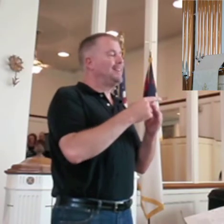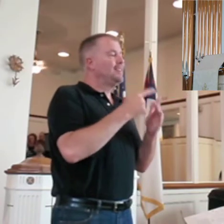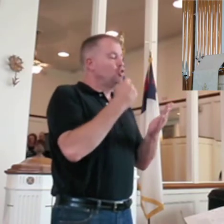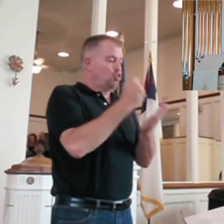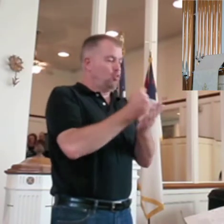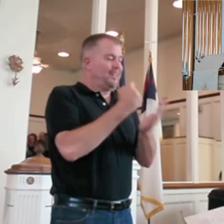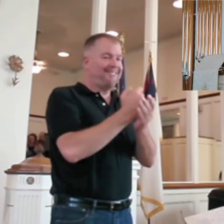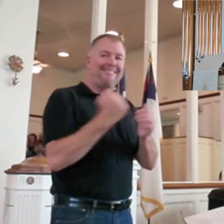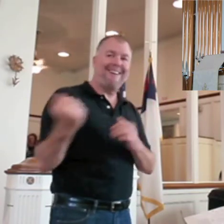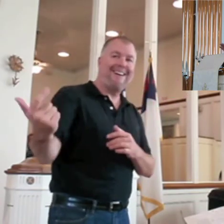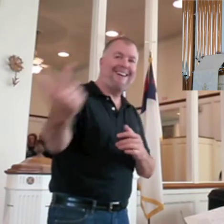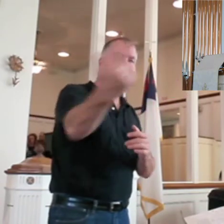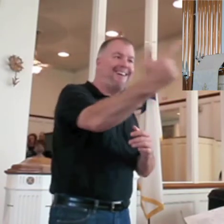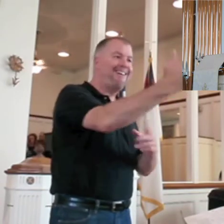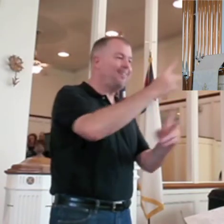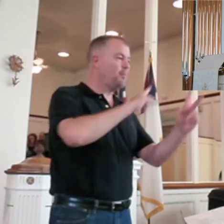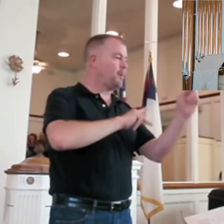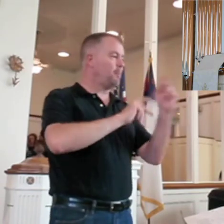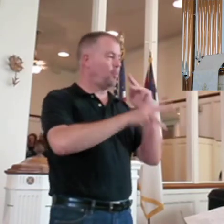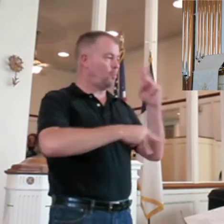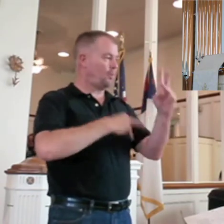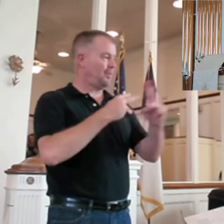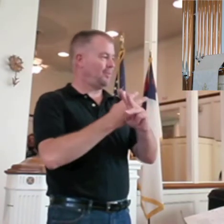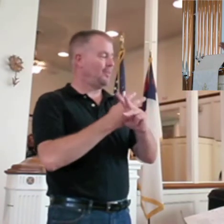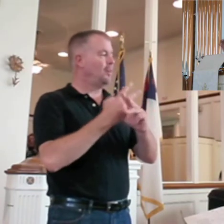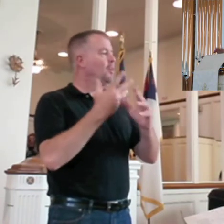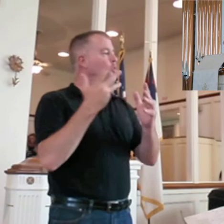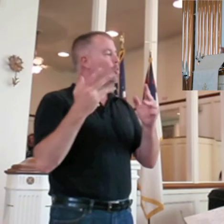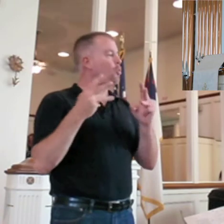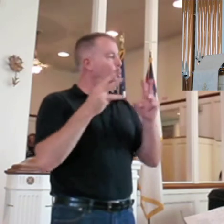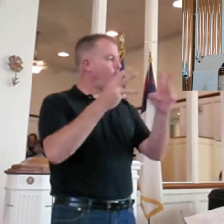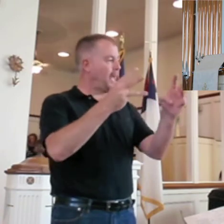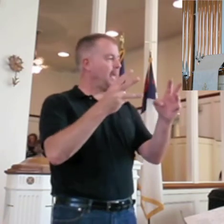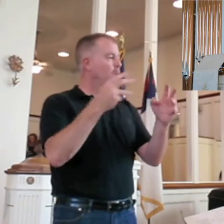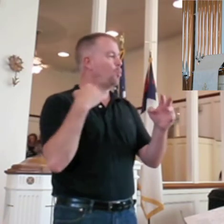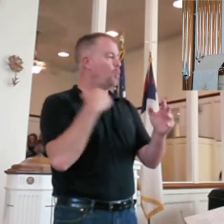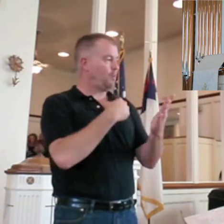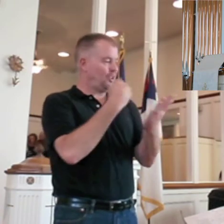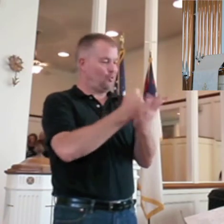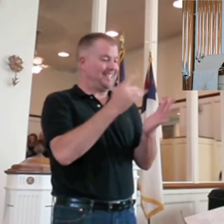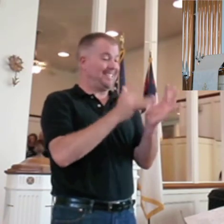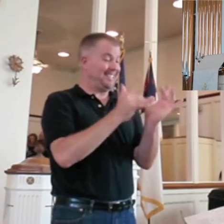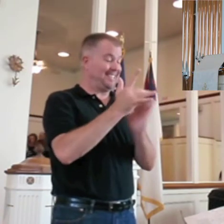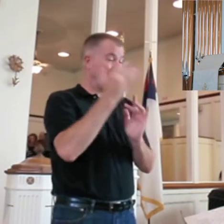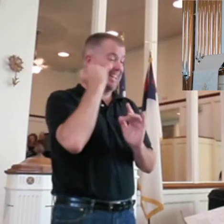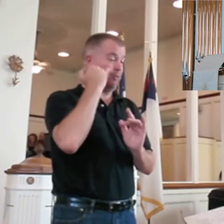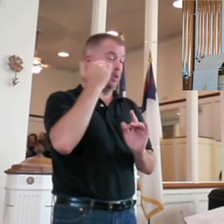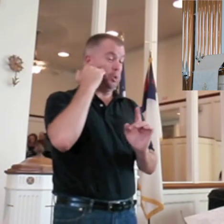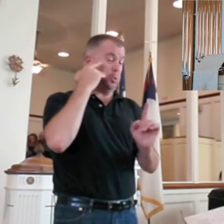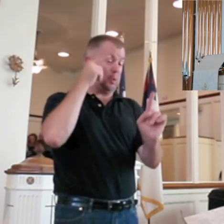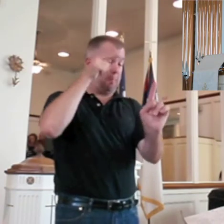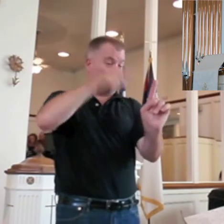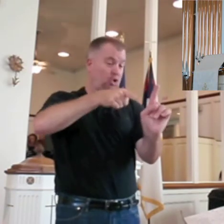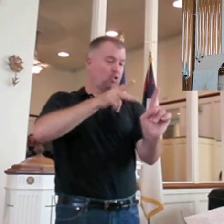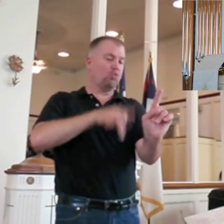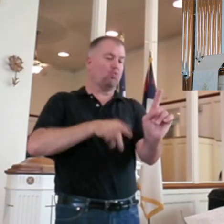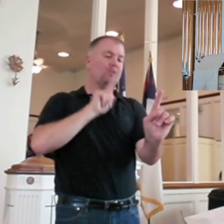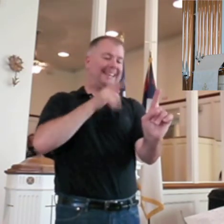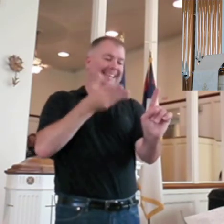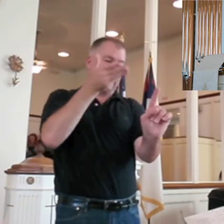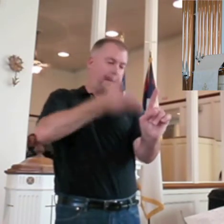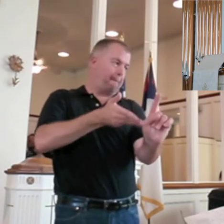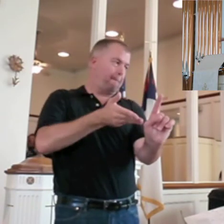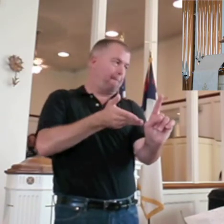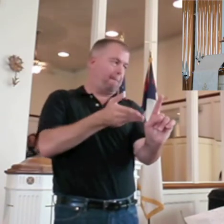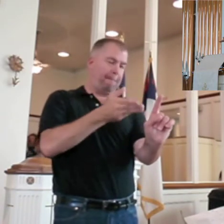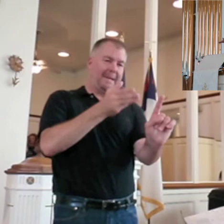king is to treat everyone in the world the way we would treat Jesus if we knew it was him. The